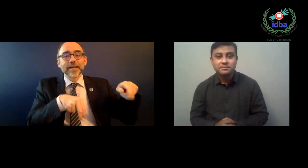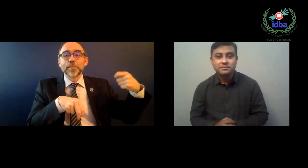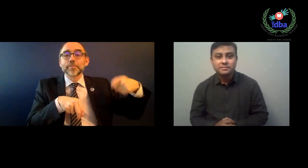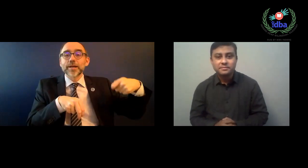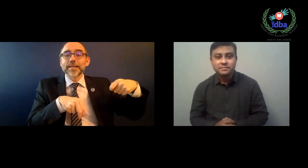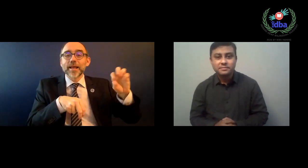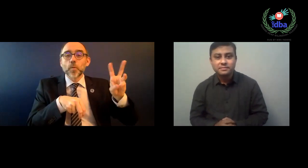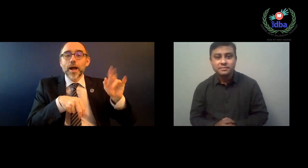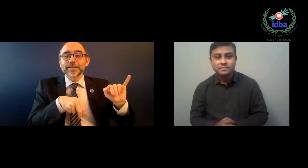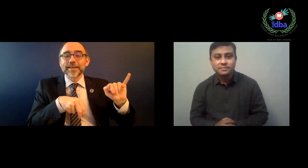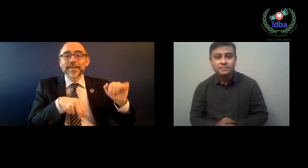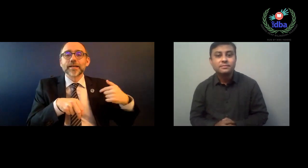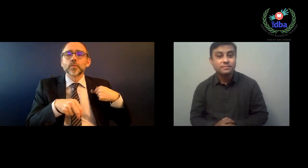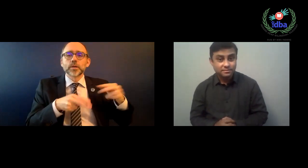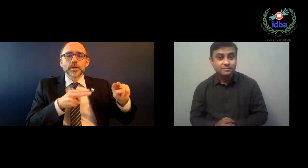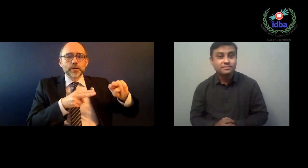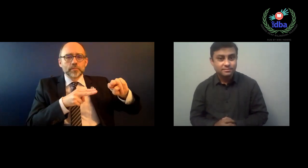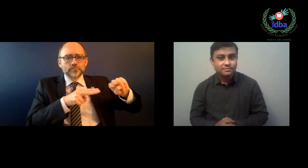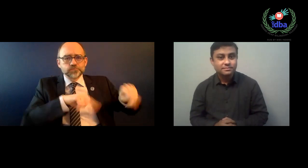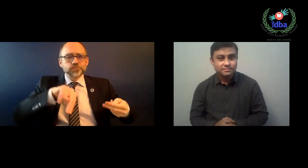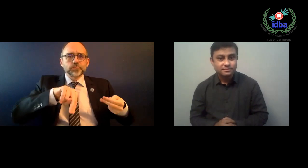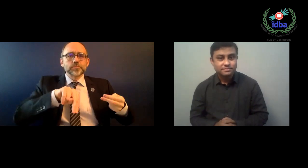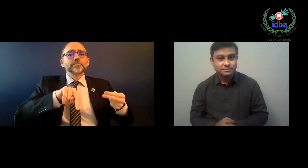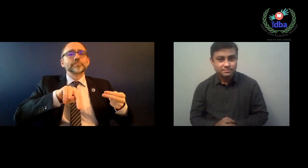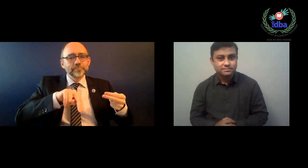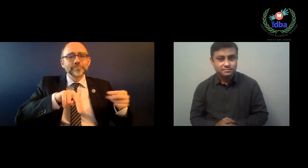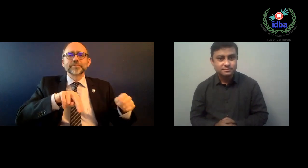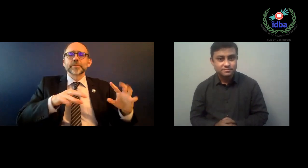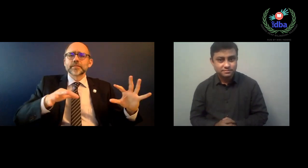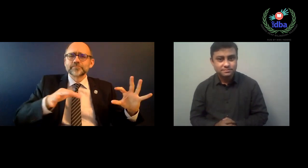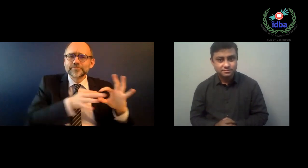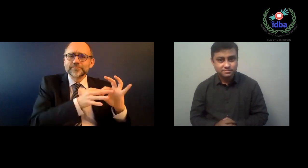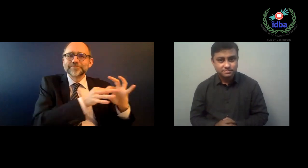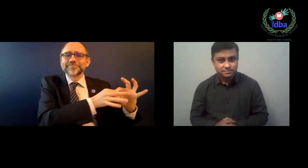was there in the WASLI conference, and myself and